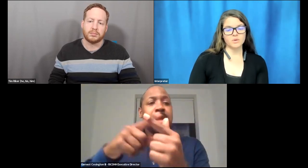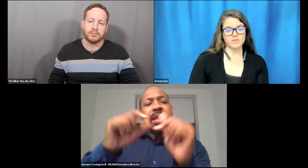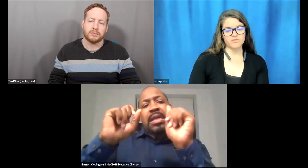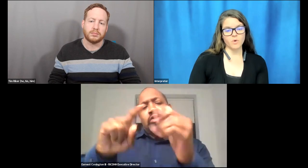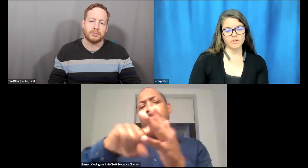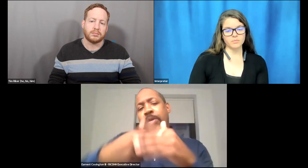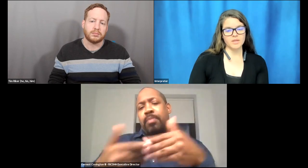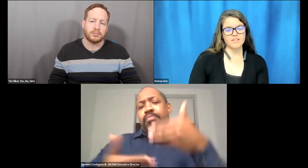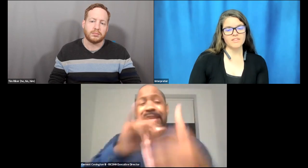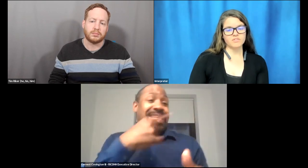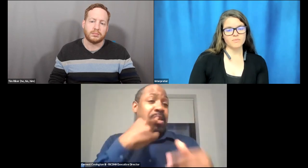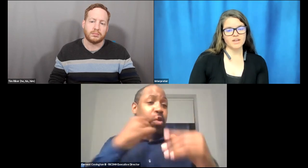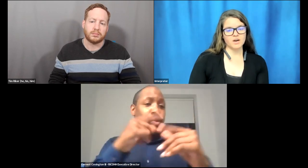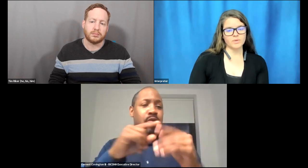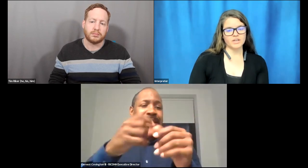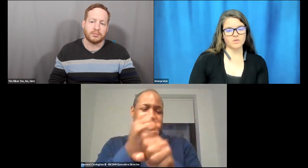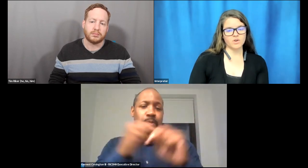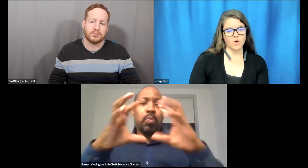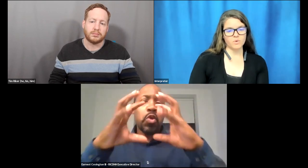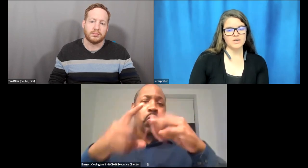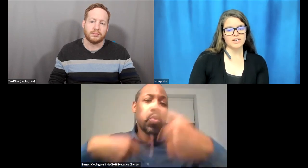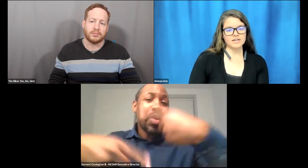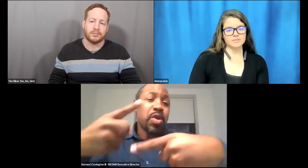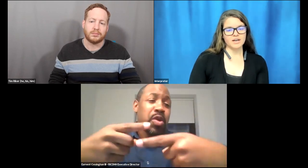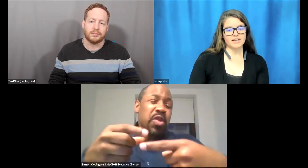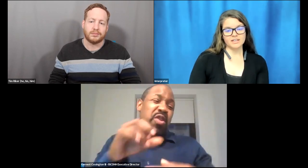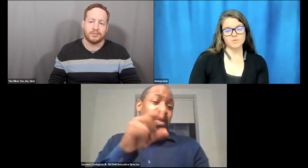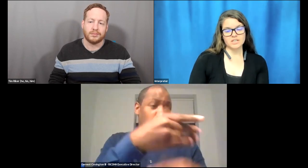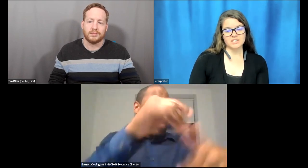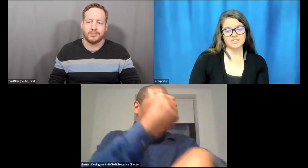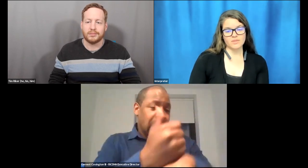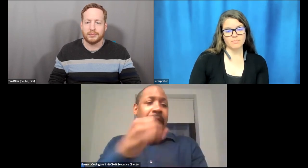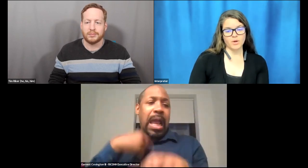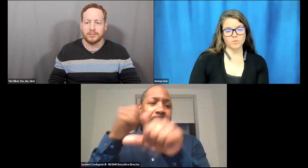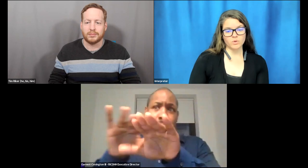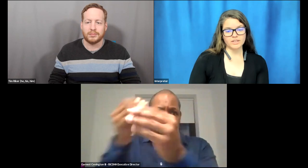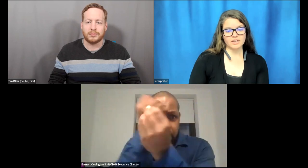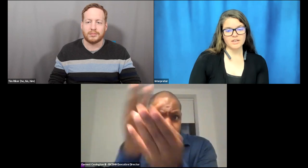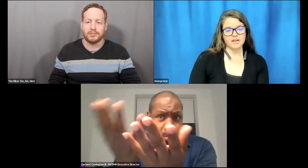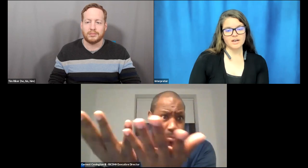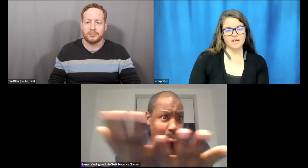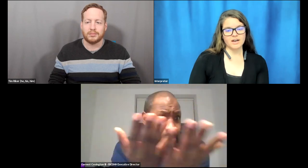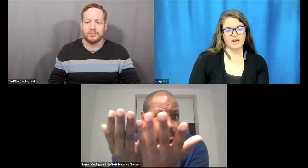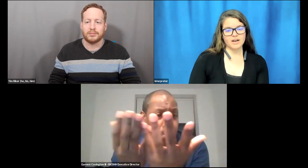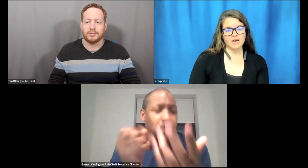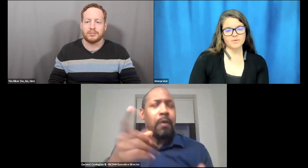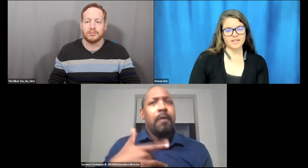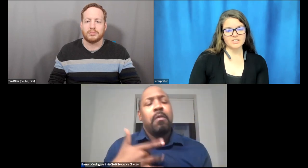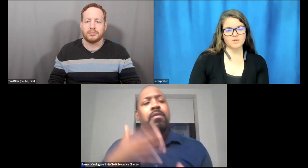with a forum, then from there we can go, like you said, to start that ball rolling. I would like to